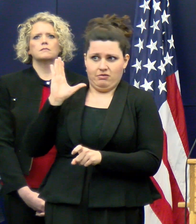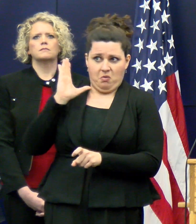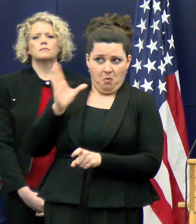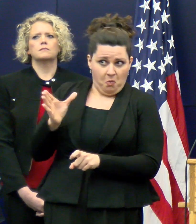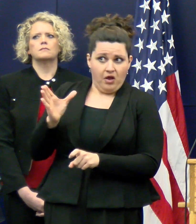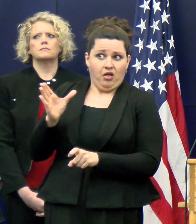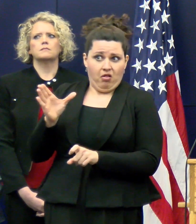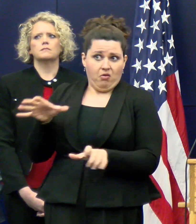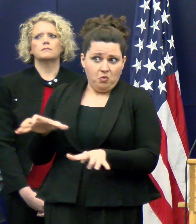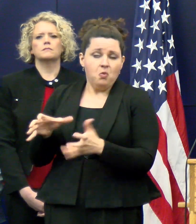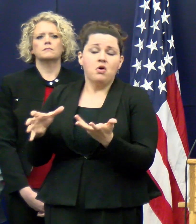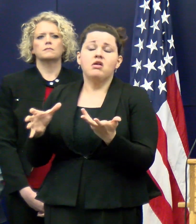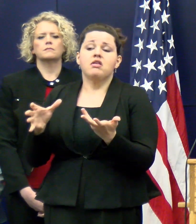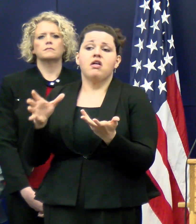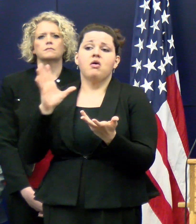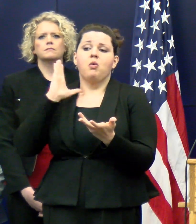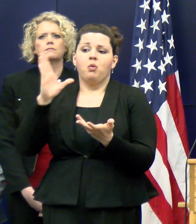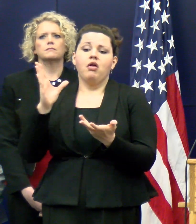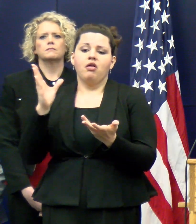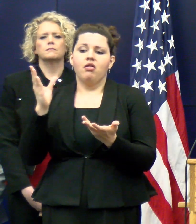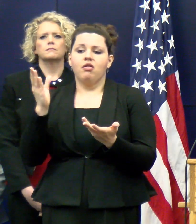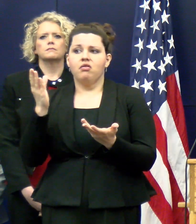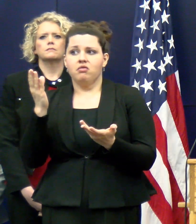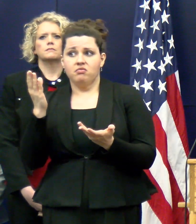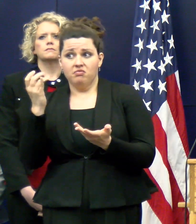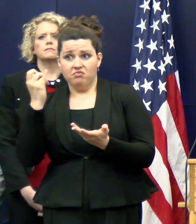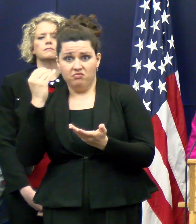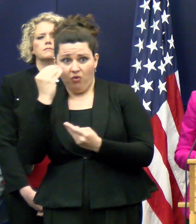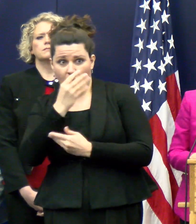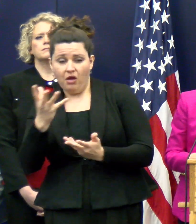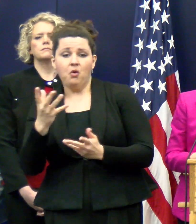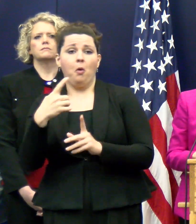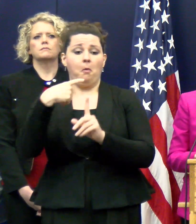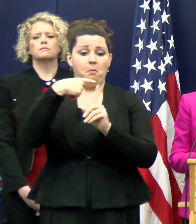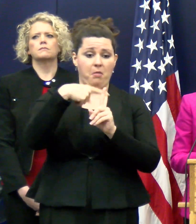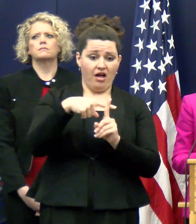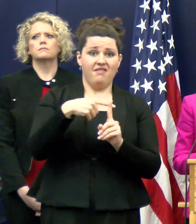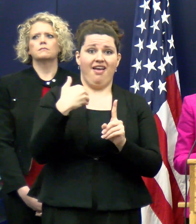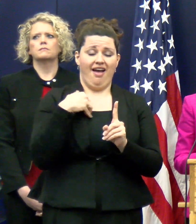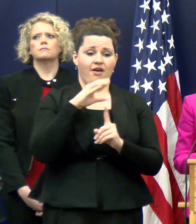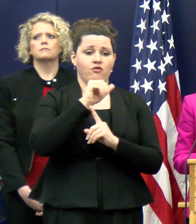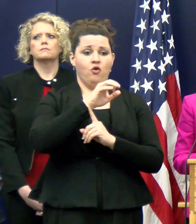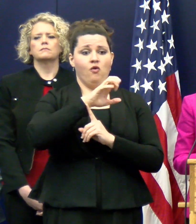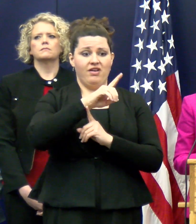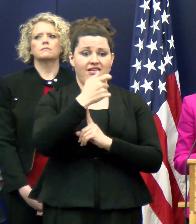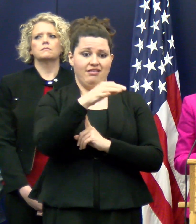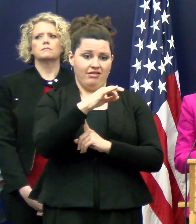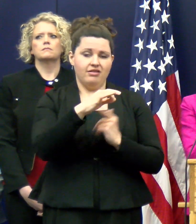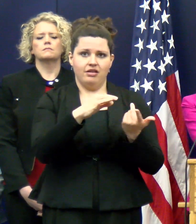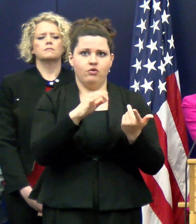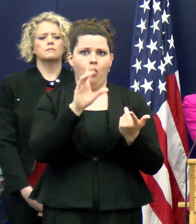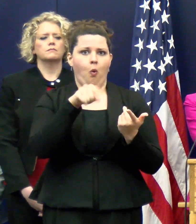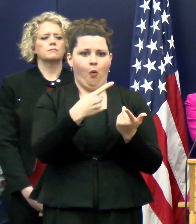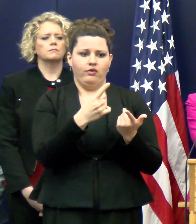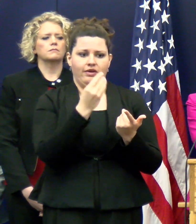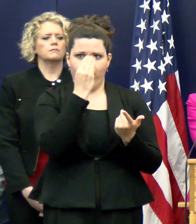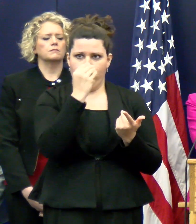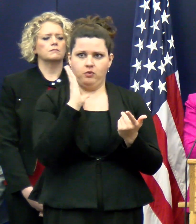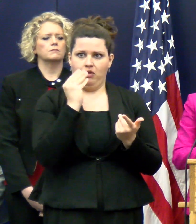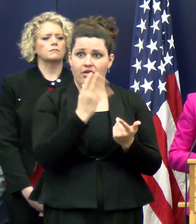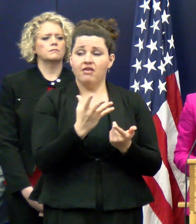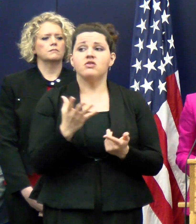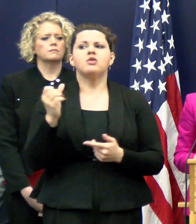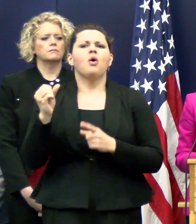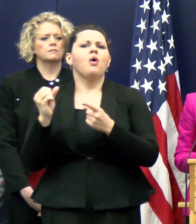that they'll be releasing whether there's positive results. So what kind of information can the public expect in terms of what tests